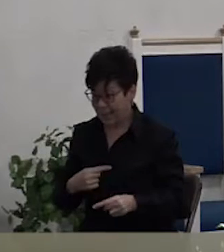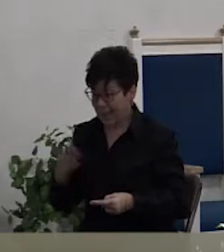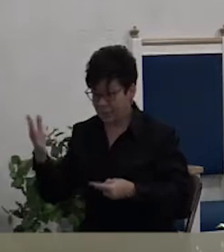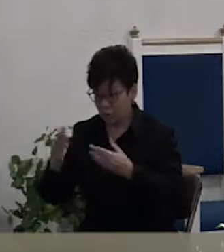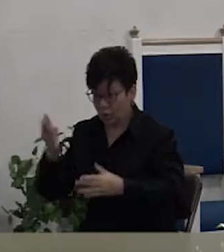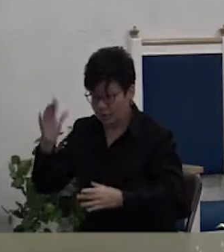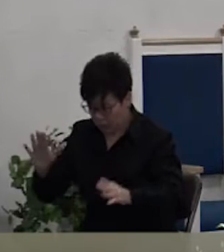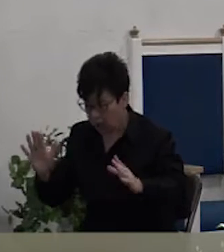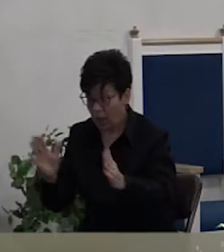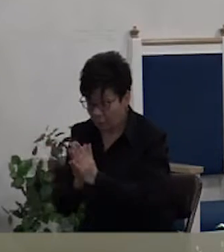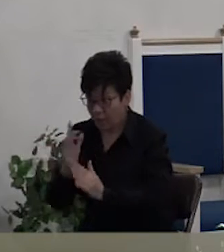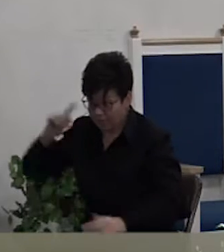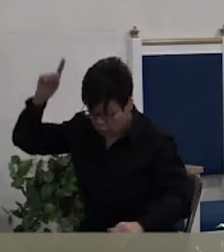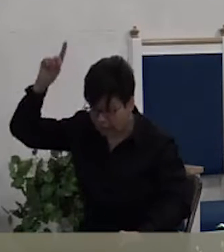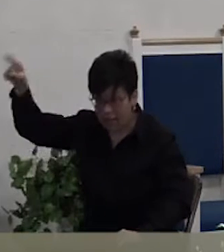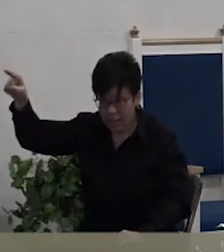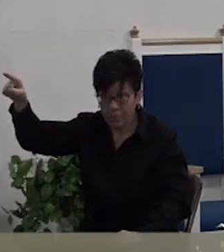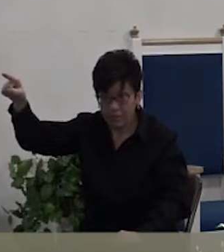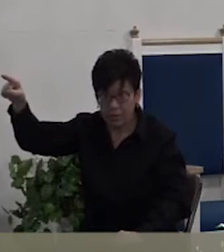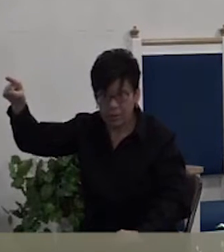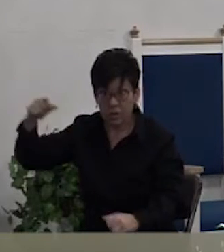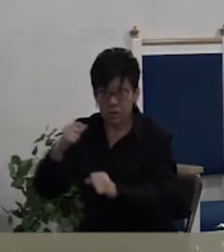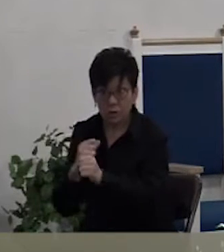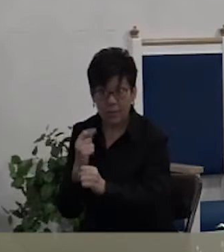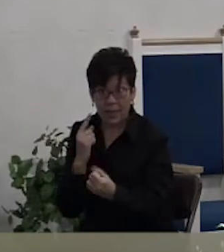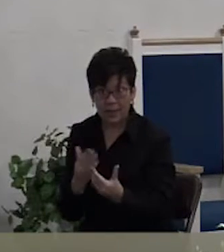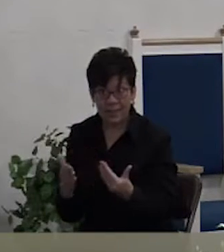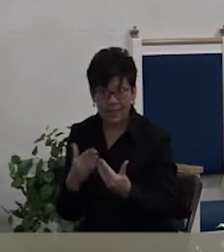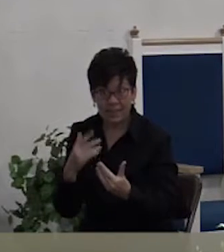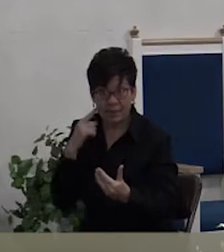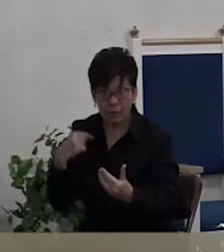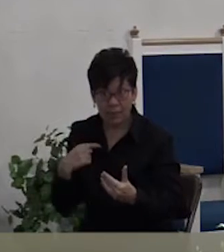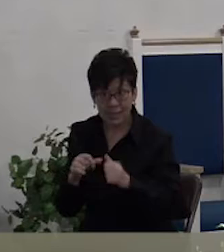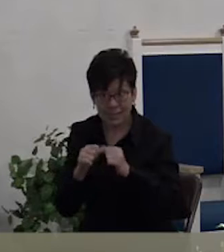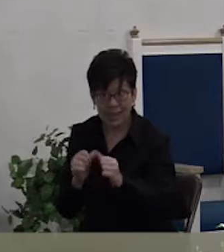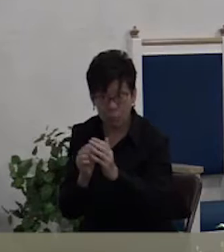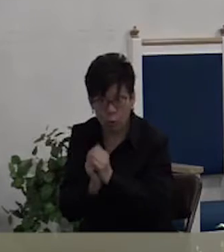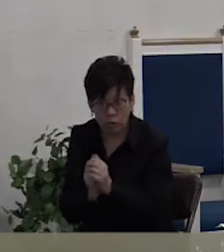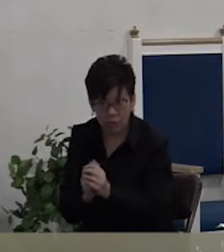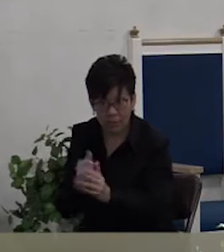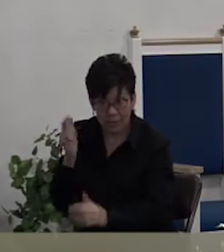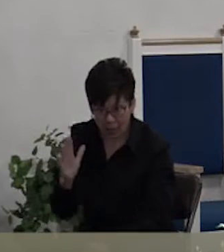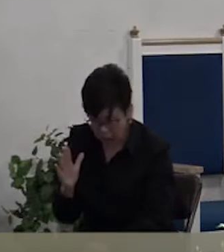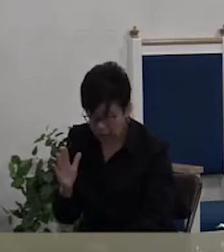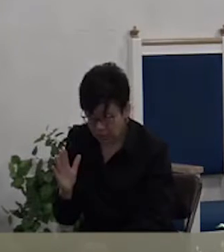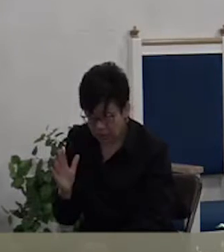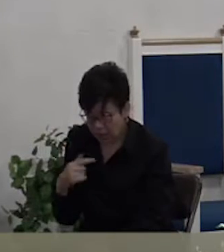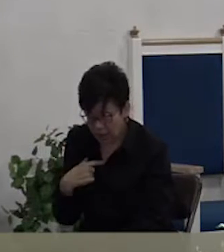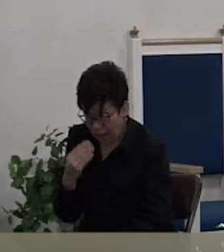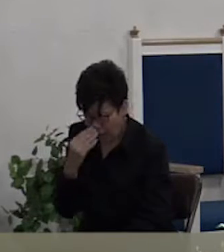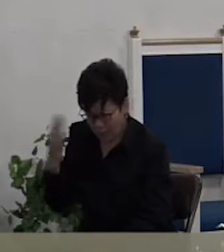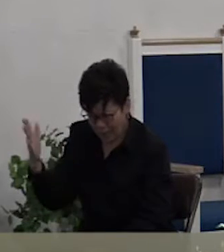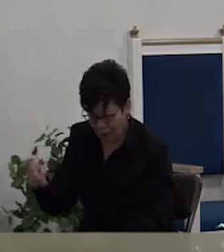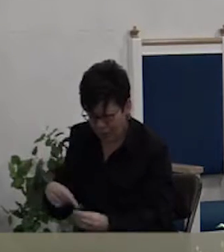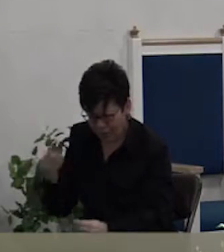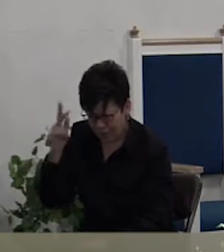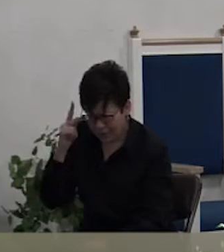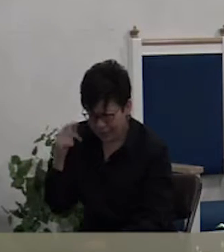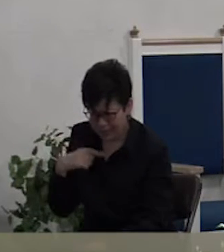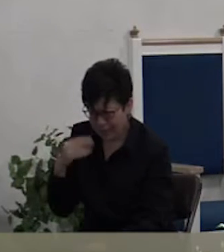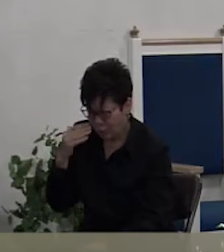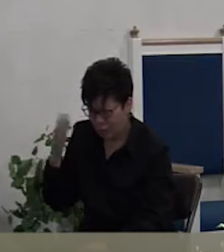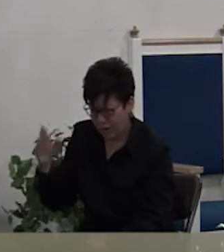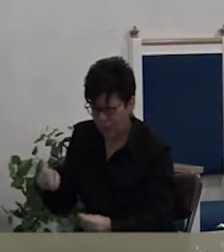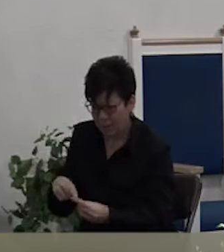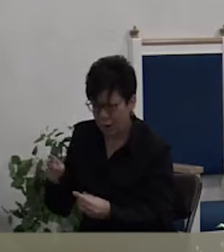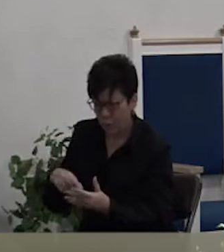I'm praying for him to make things easy for me to keep worshiping God. I don't care about the politics. I don't care